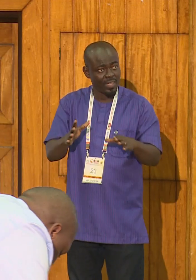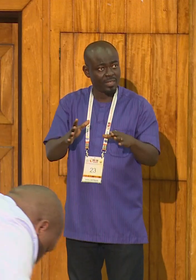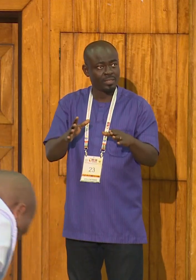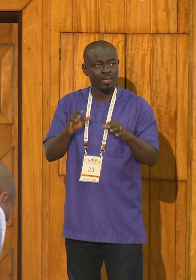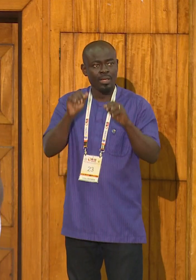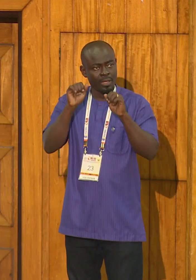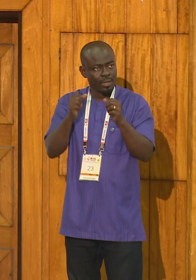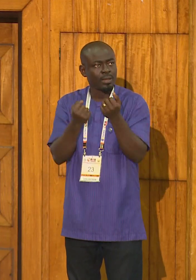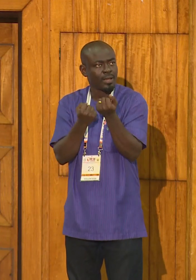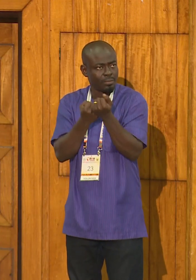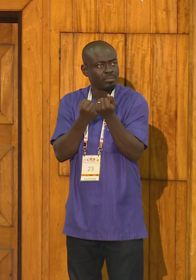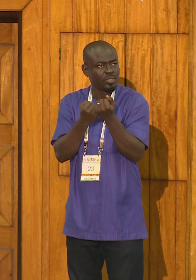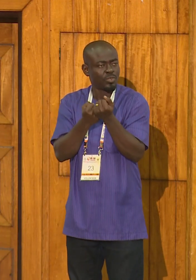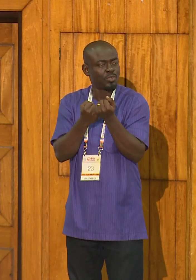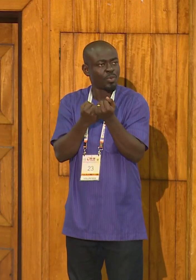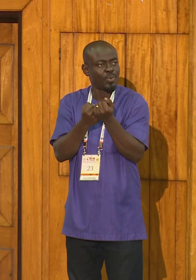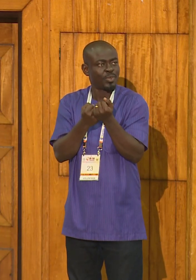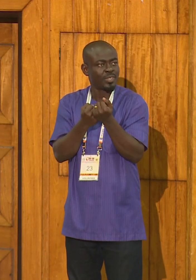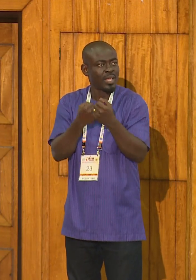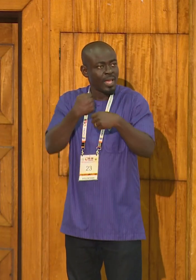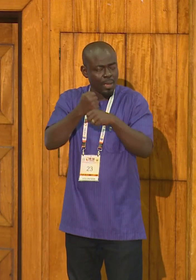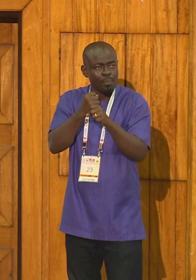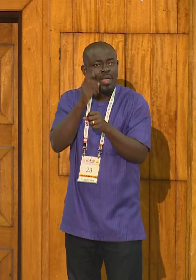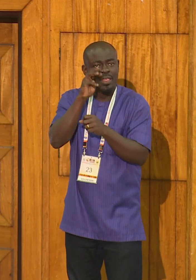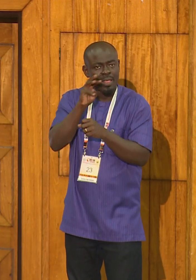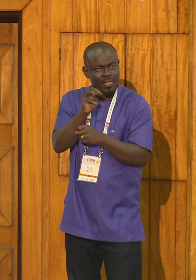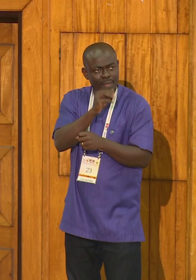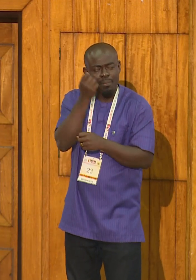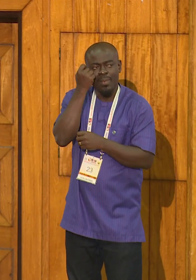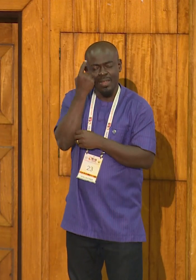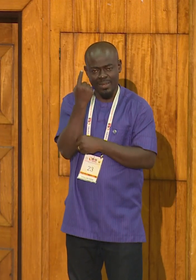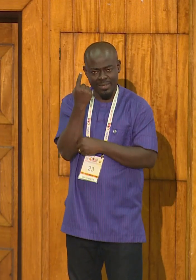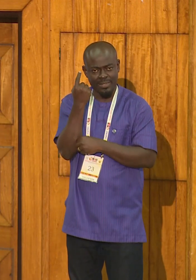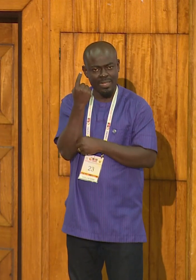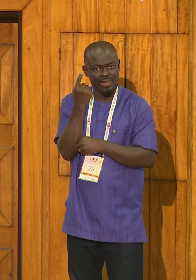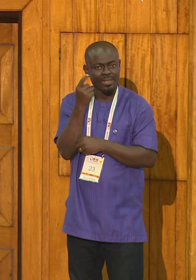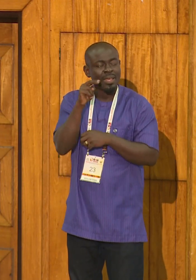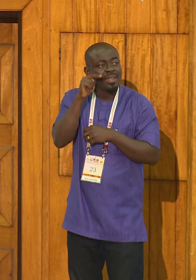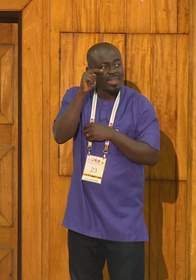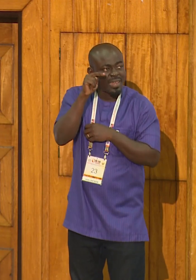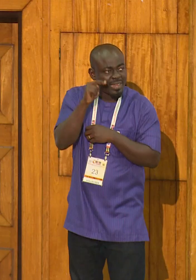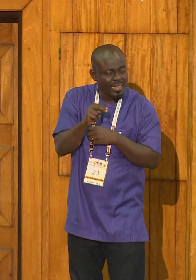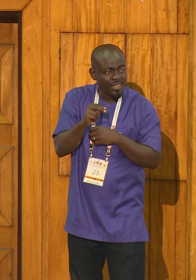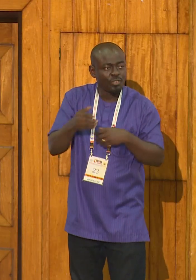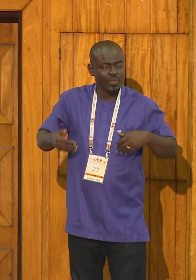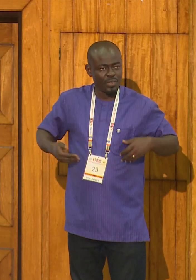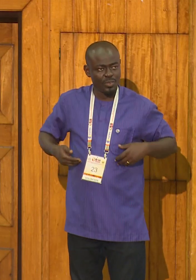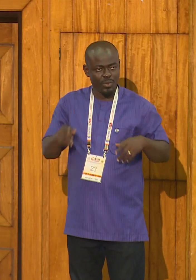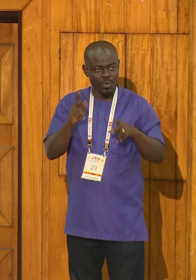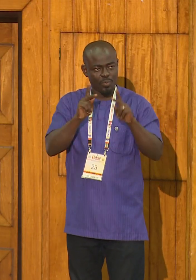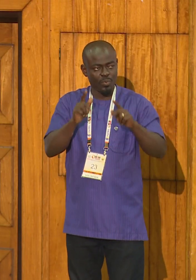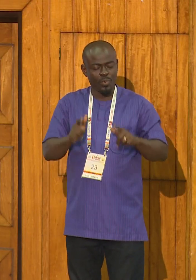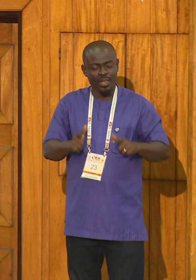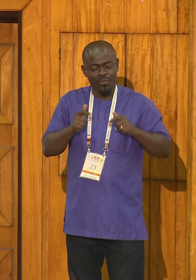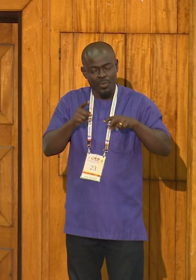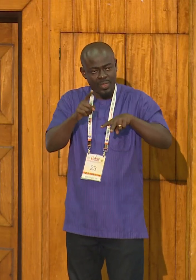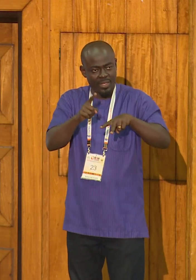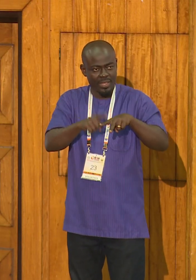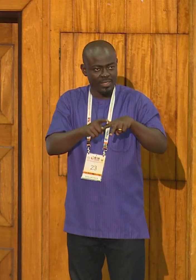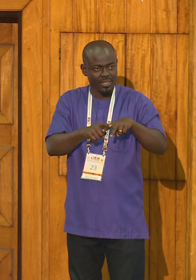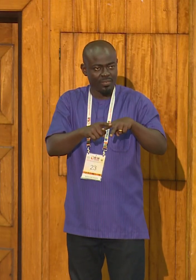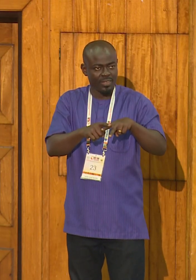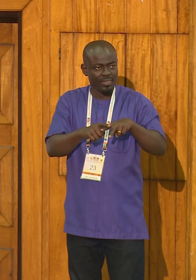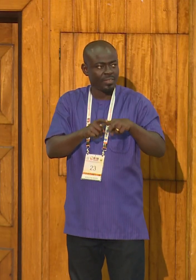our interventions, it also made them understand the needs of these adolescents that are living with HIV. It